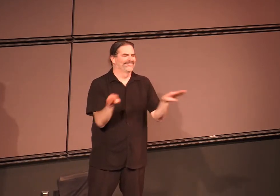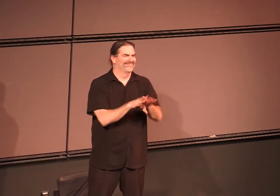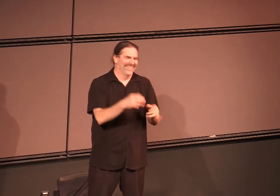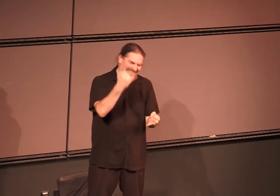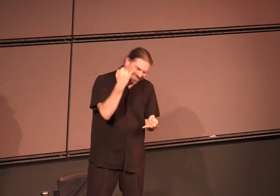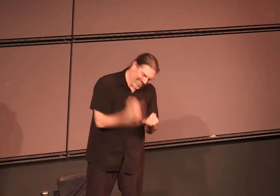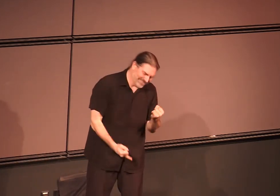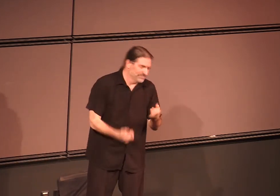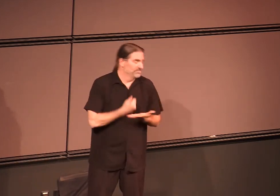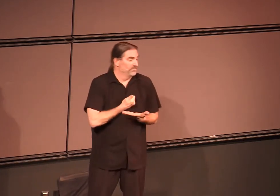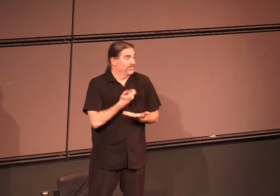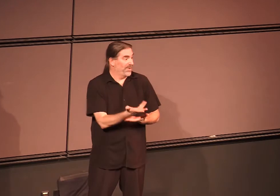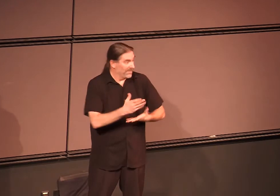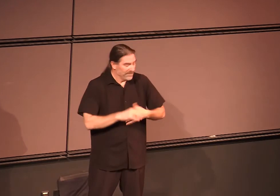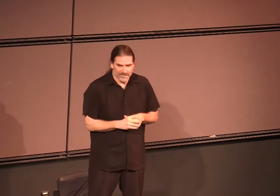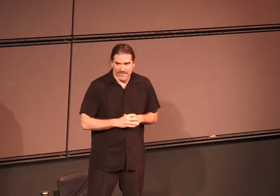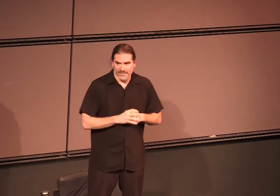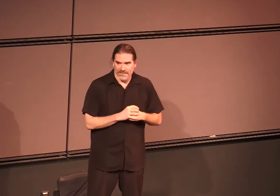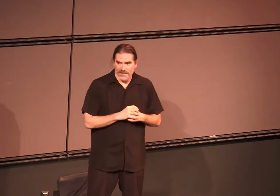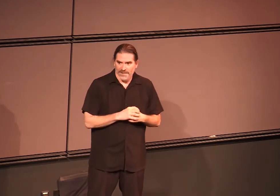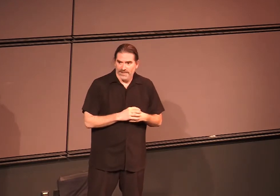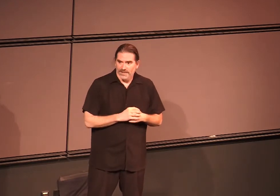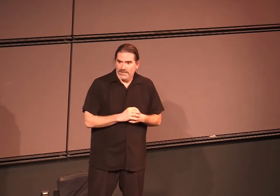Now we're going to close. This is our last piece.